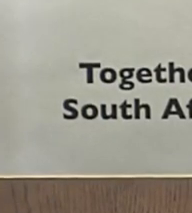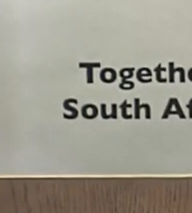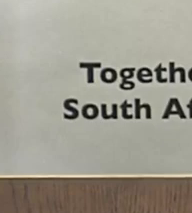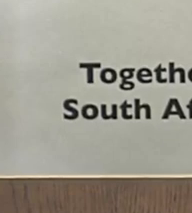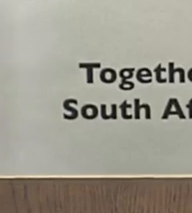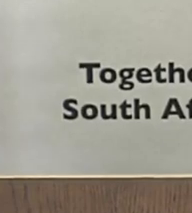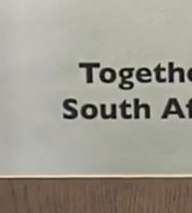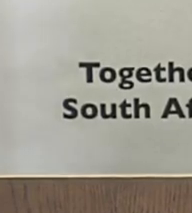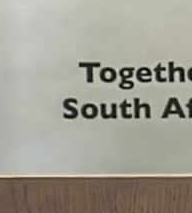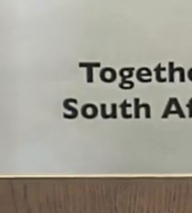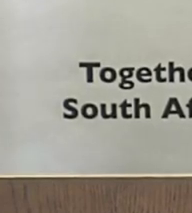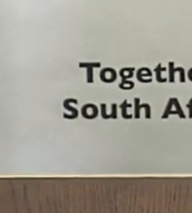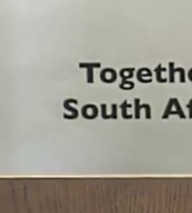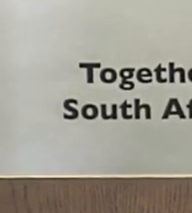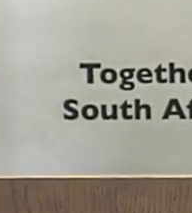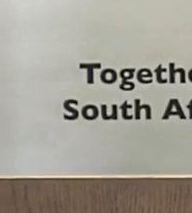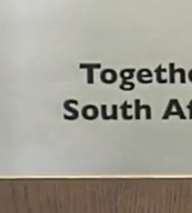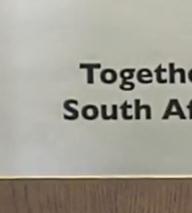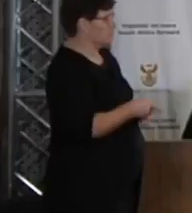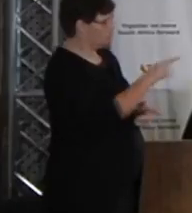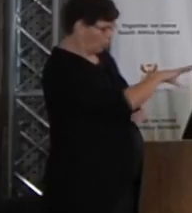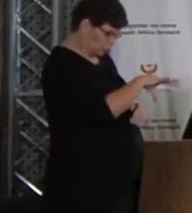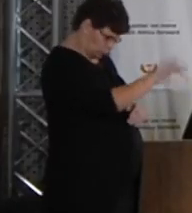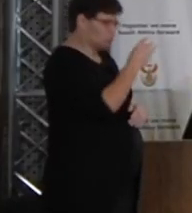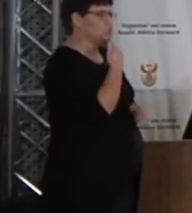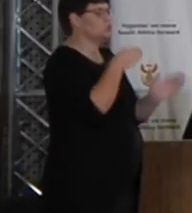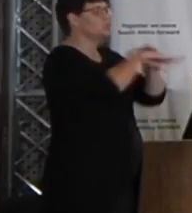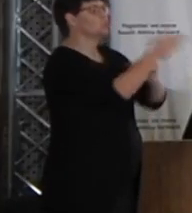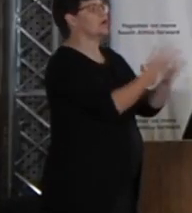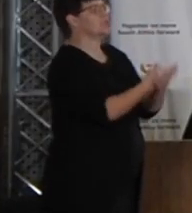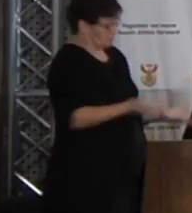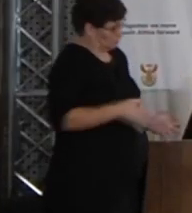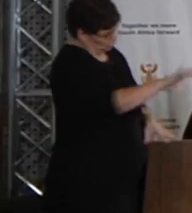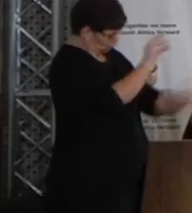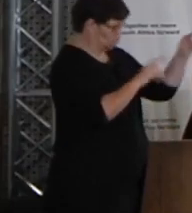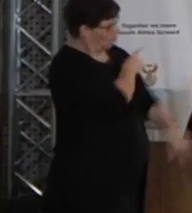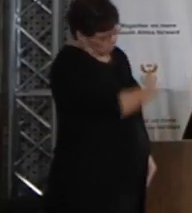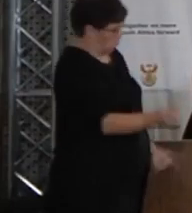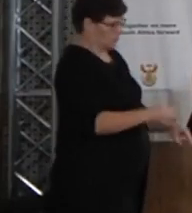prescribed. Pardon?